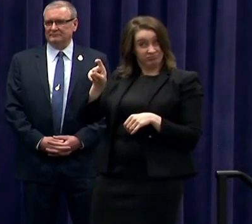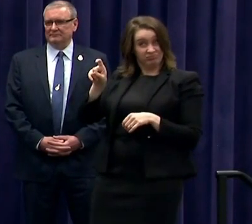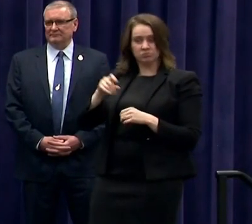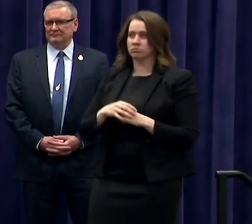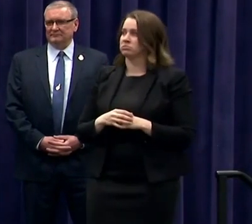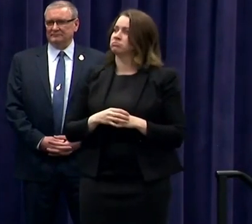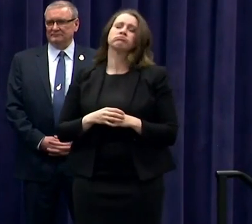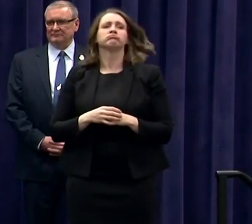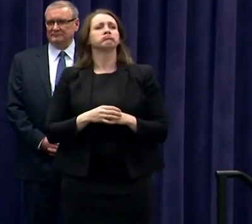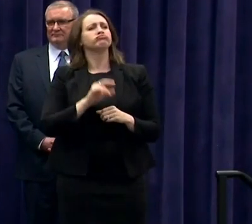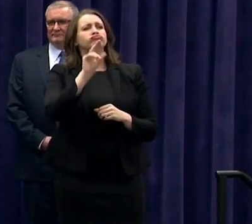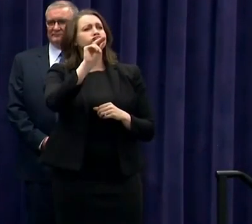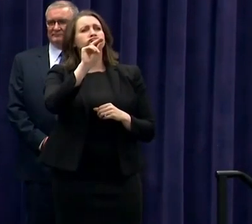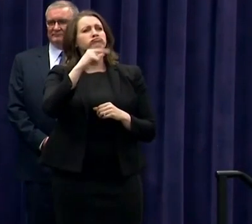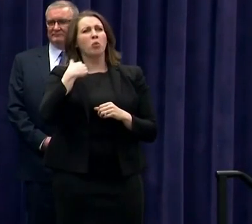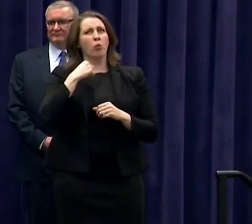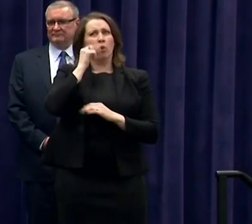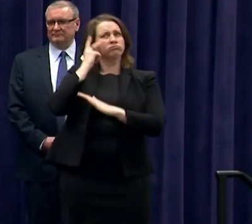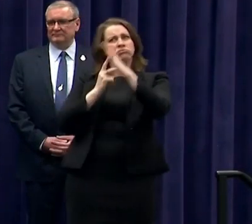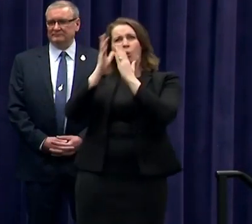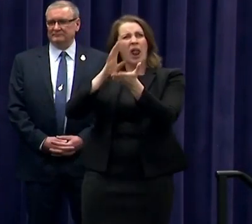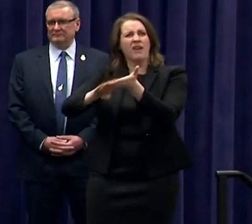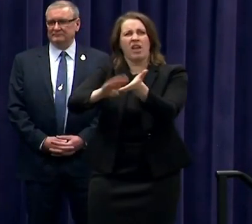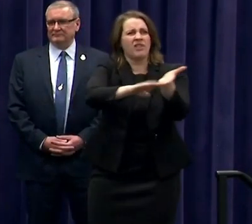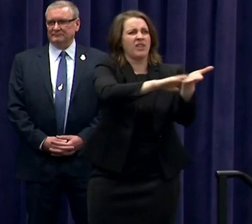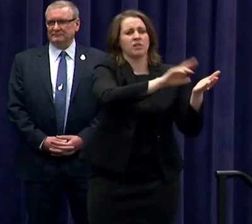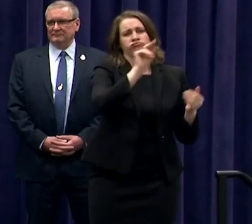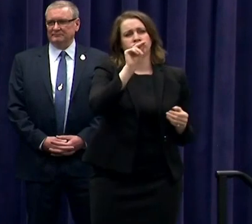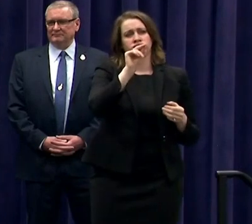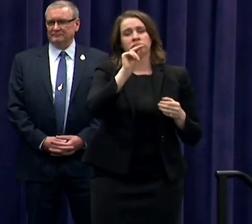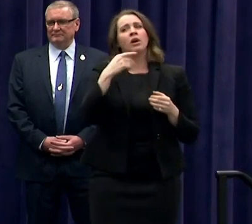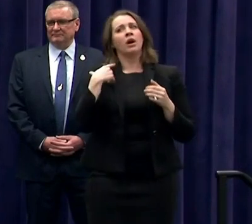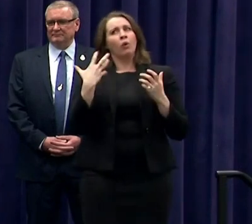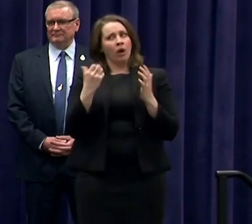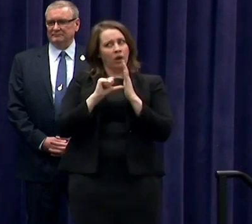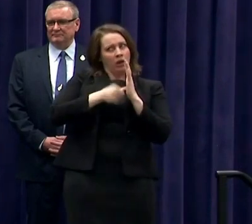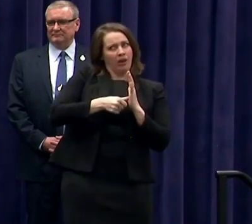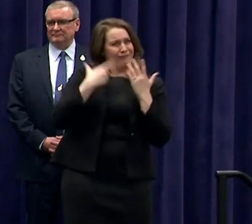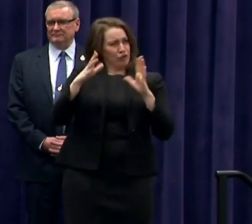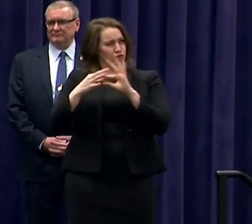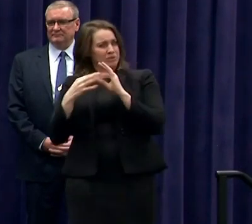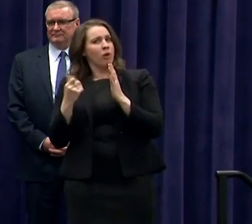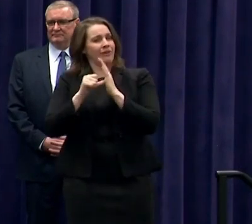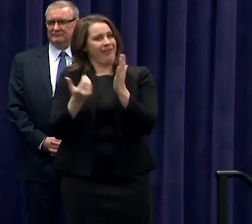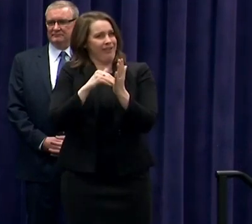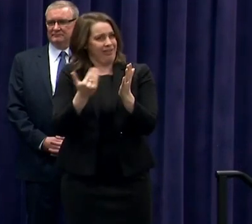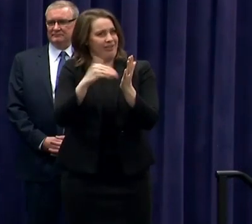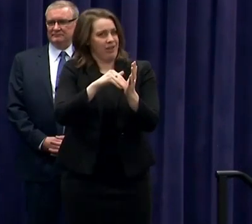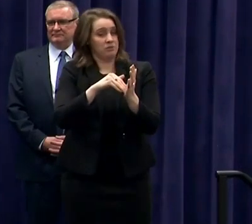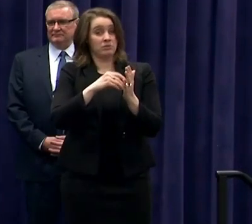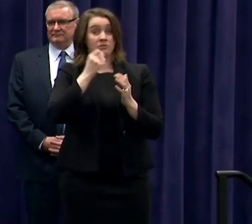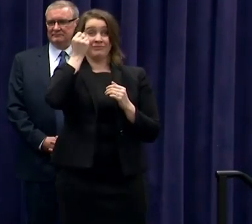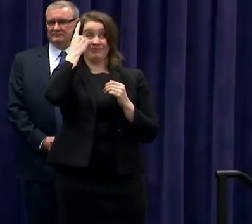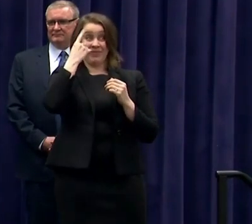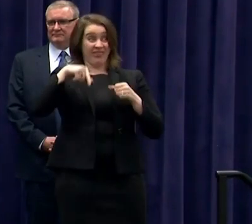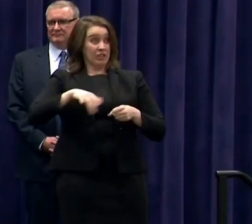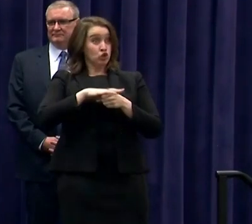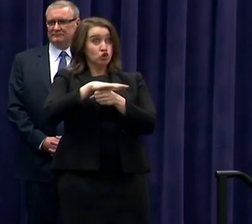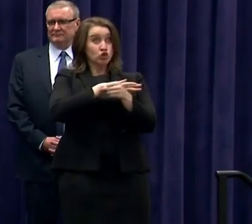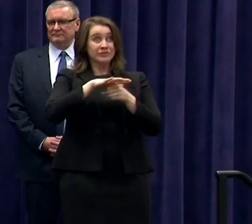not expecting to do any layoffs. I've said this before, but it bears repeating. Our economy in this region is